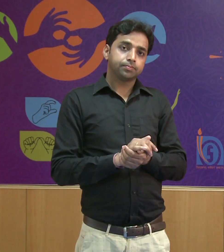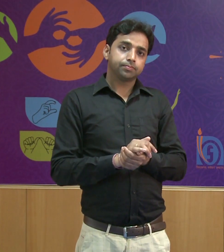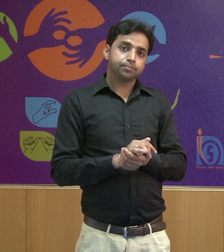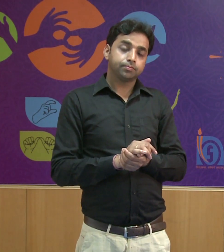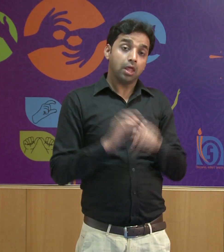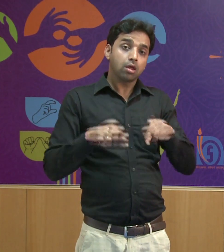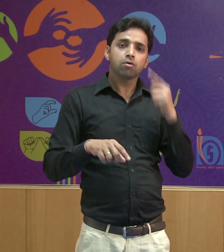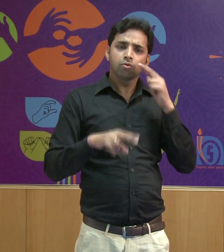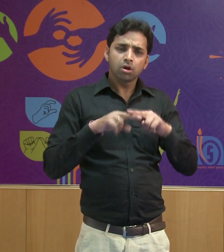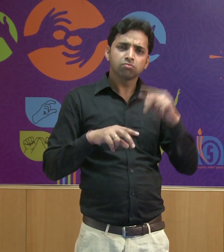If you have any query,